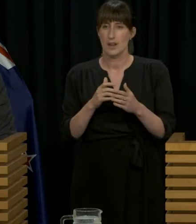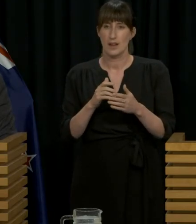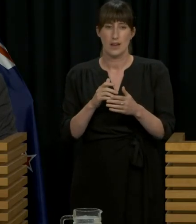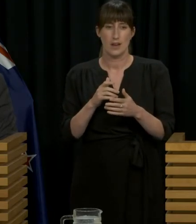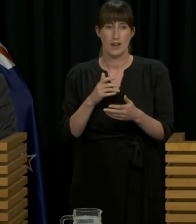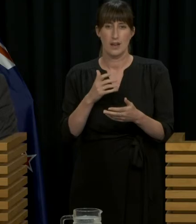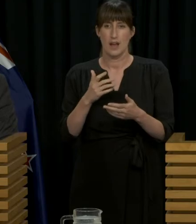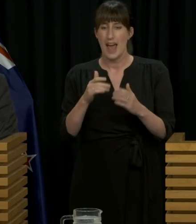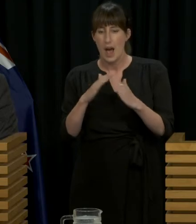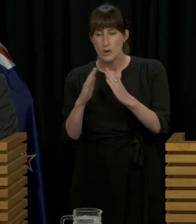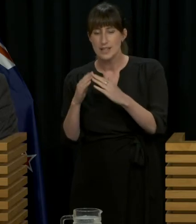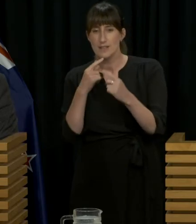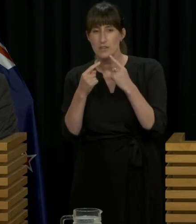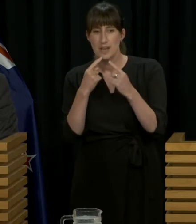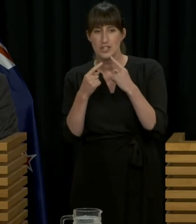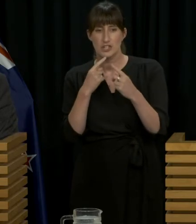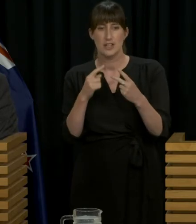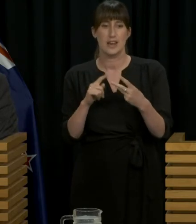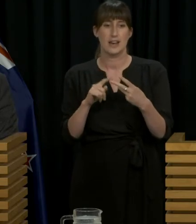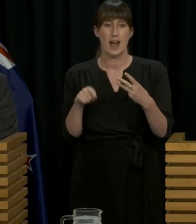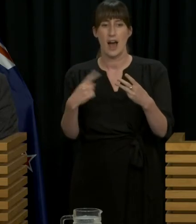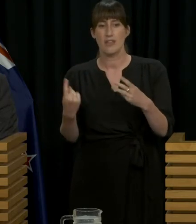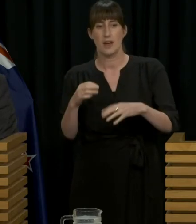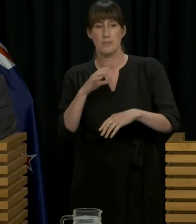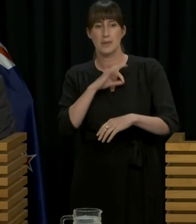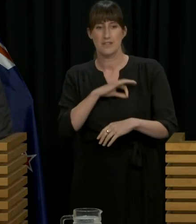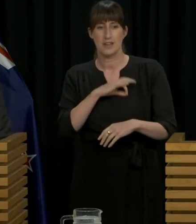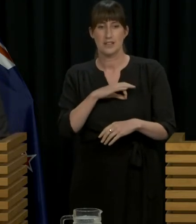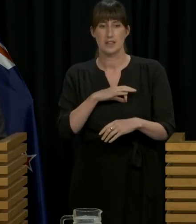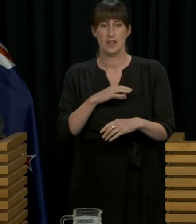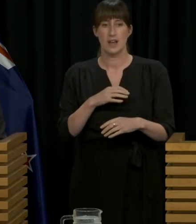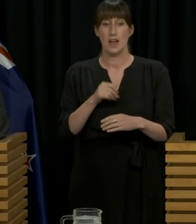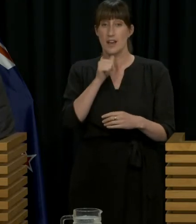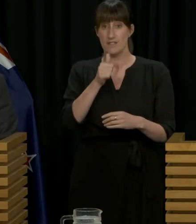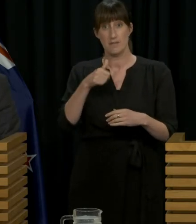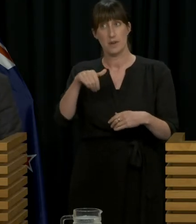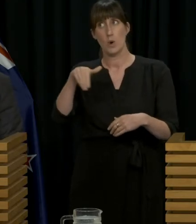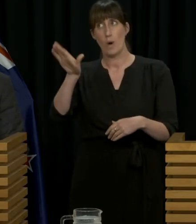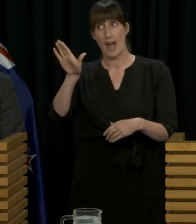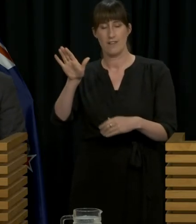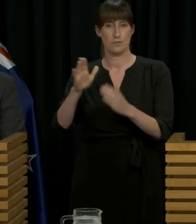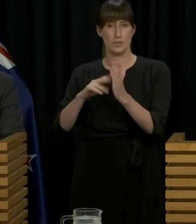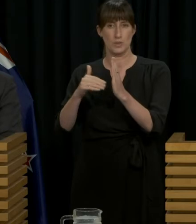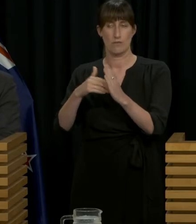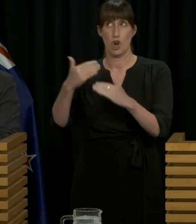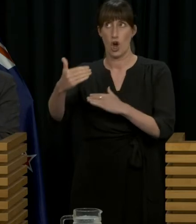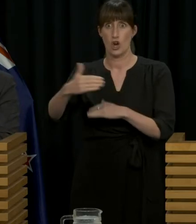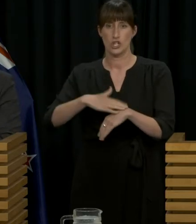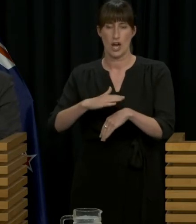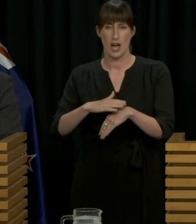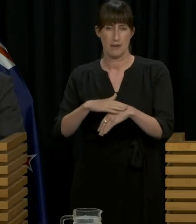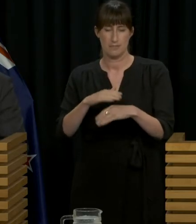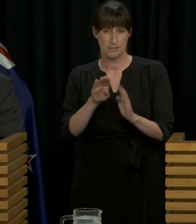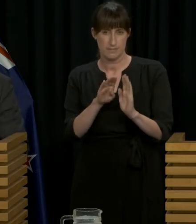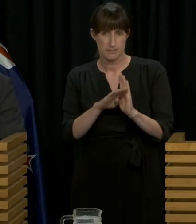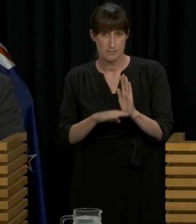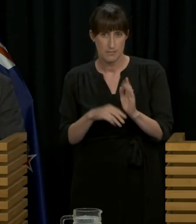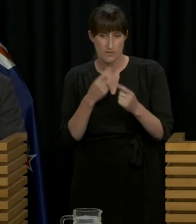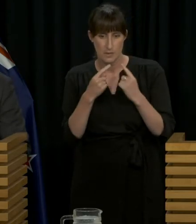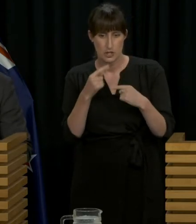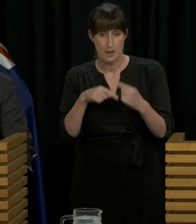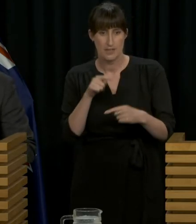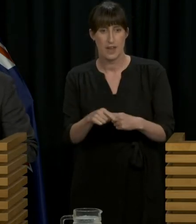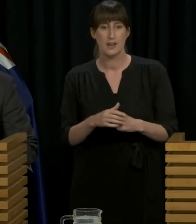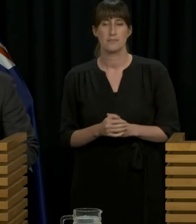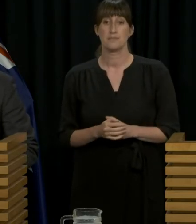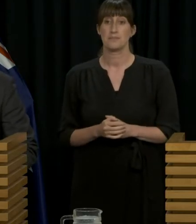and housing information. I should say that the information is very clear, and what we have seen in the case, for example, of our Northland case, is this